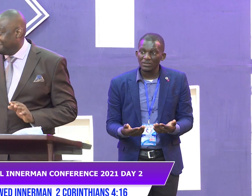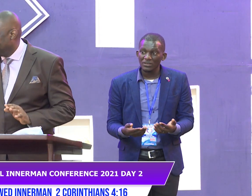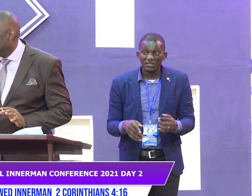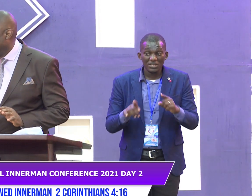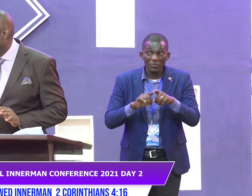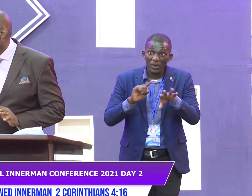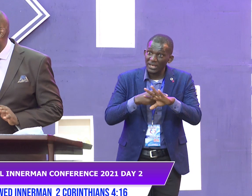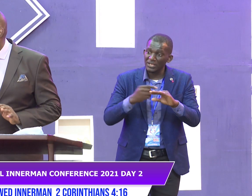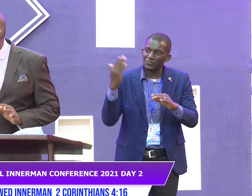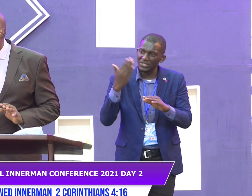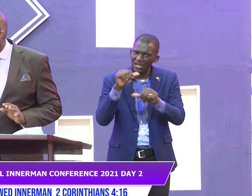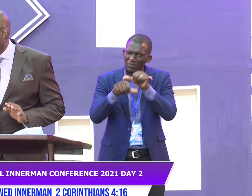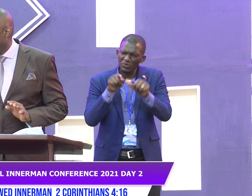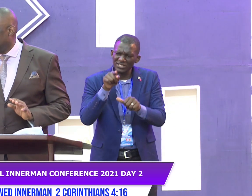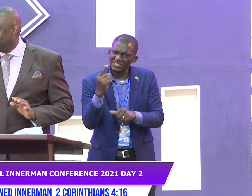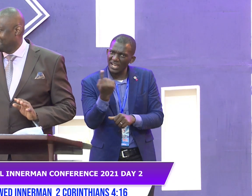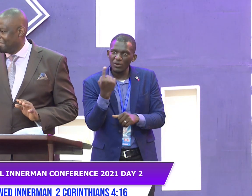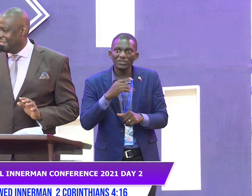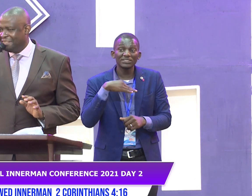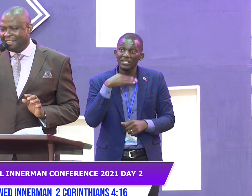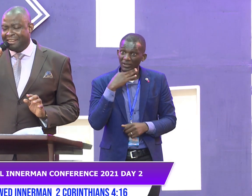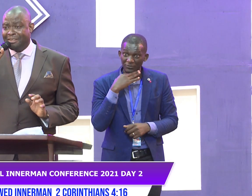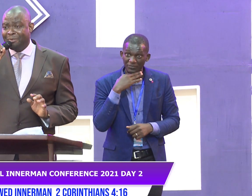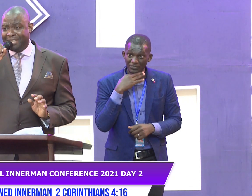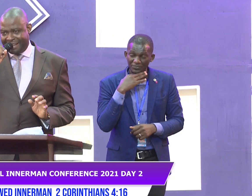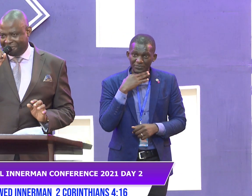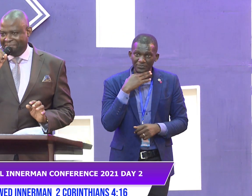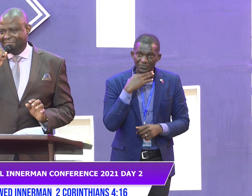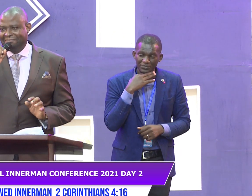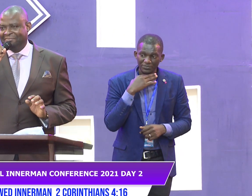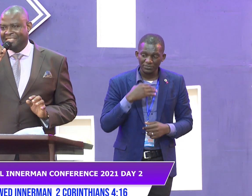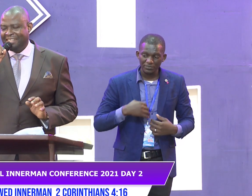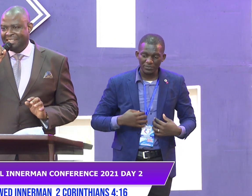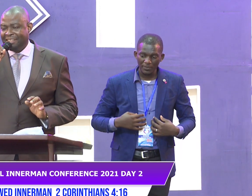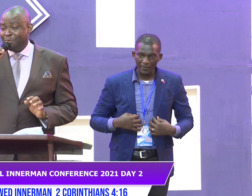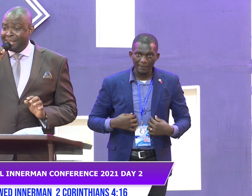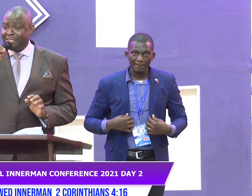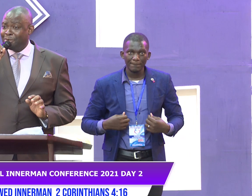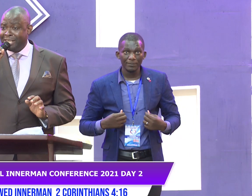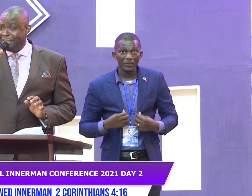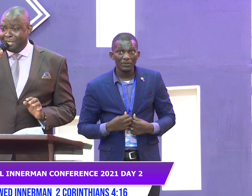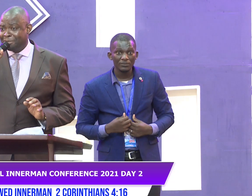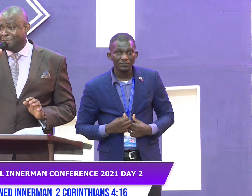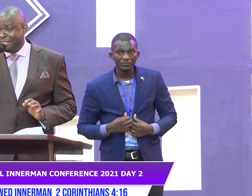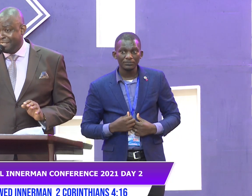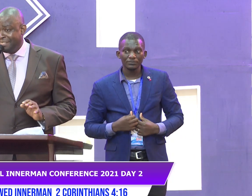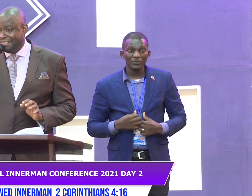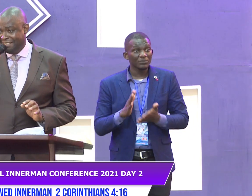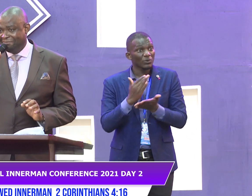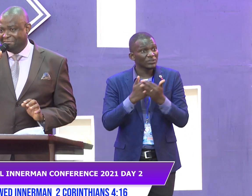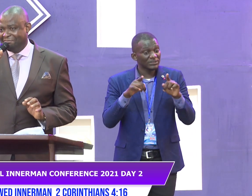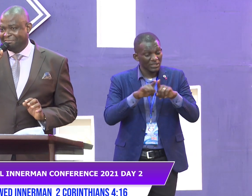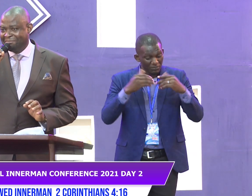bringing. Even though I speak about this principle will be enough. Hallelujah. Amen. Kubanga njikoleddemu ensobi